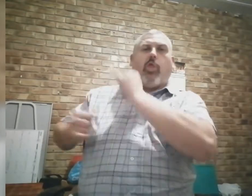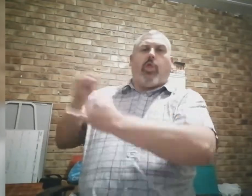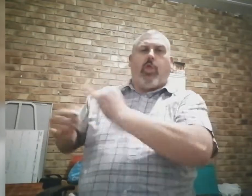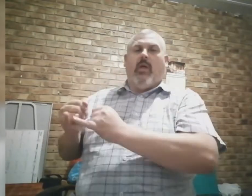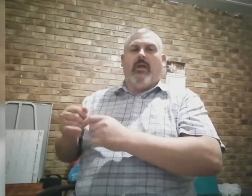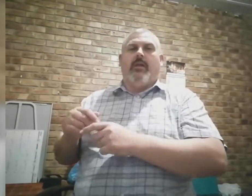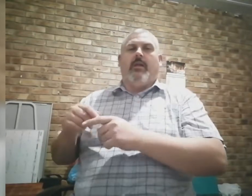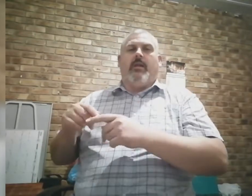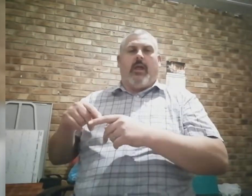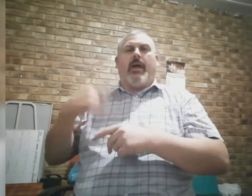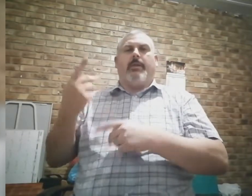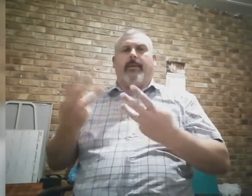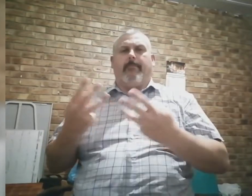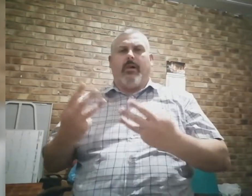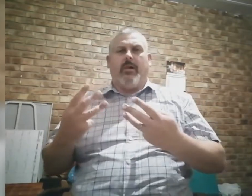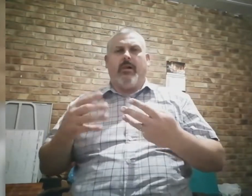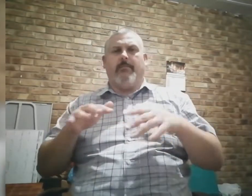other people.